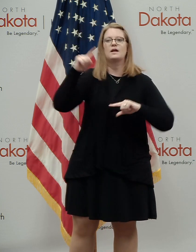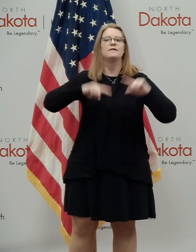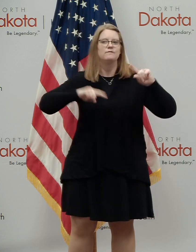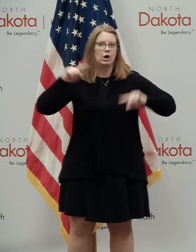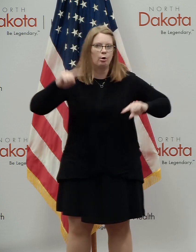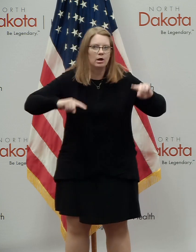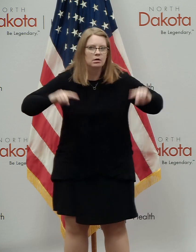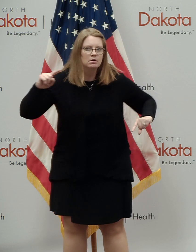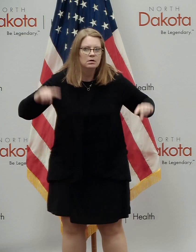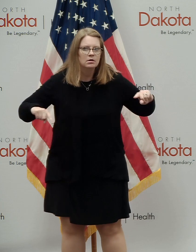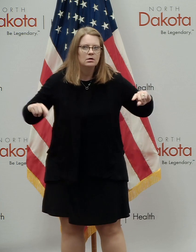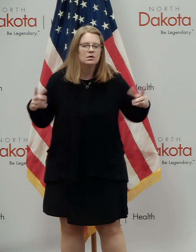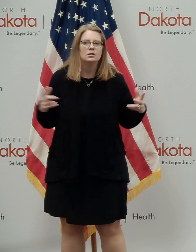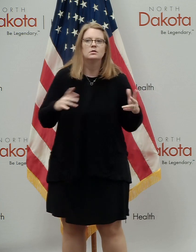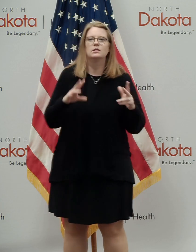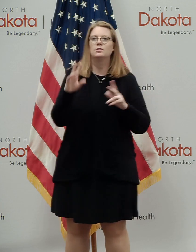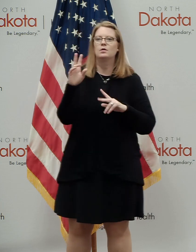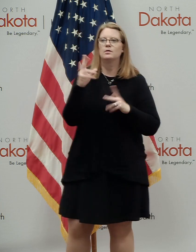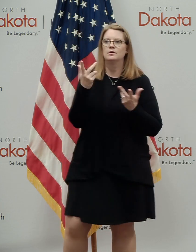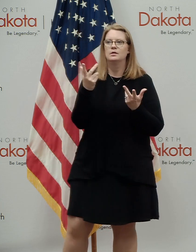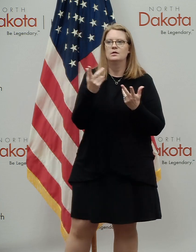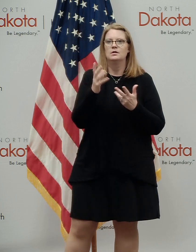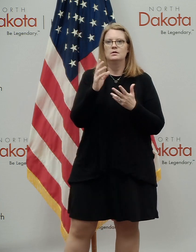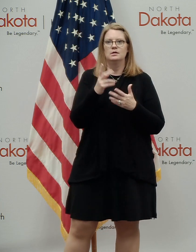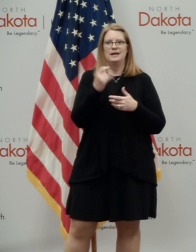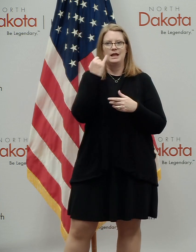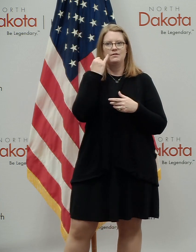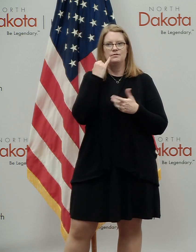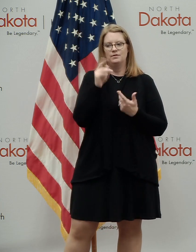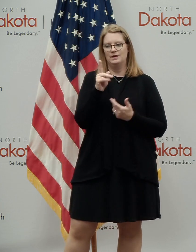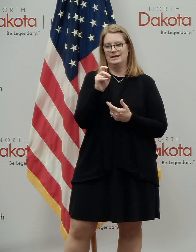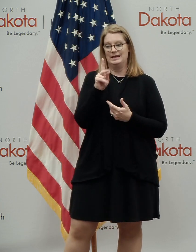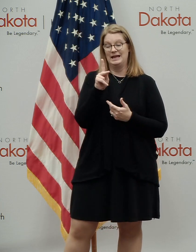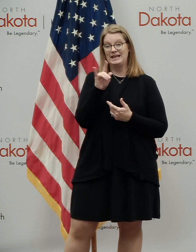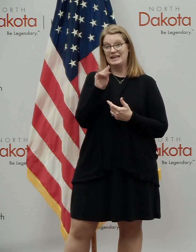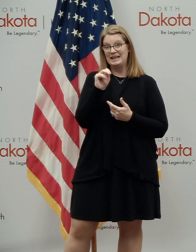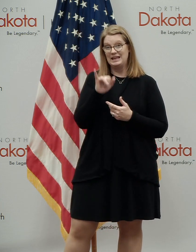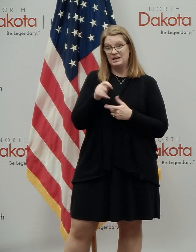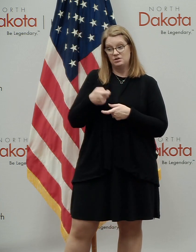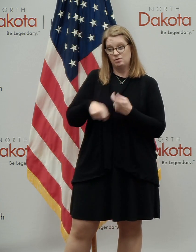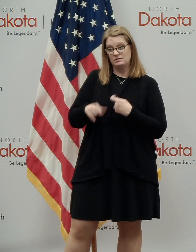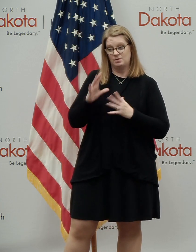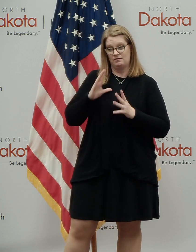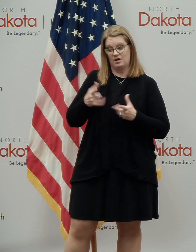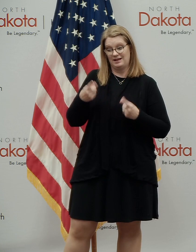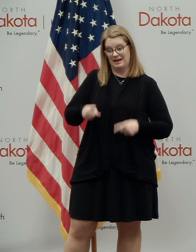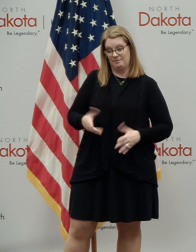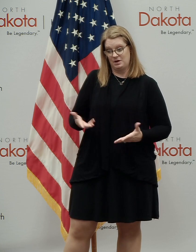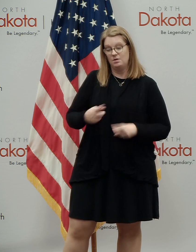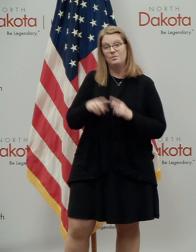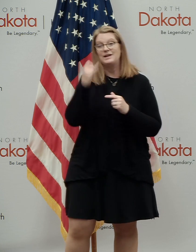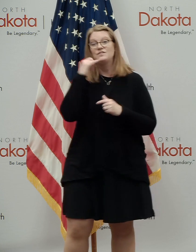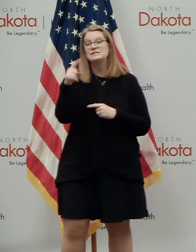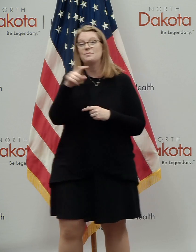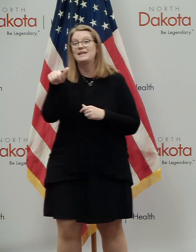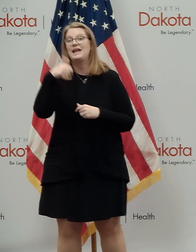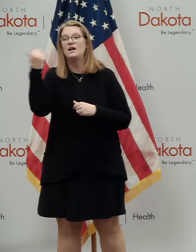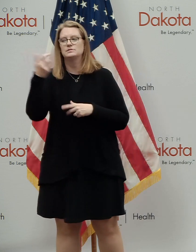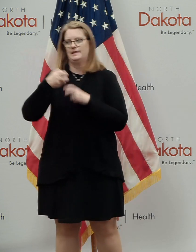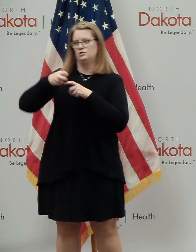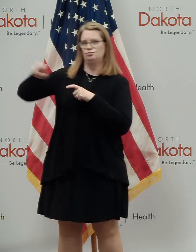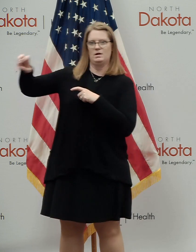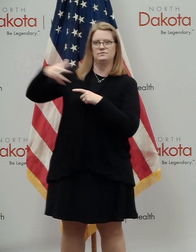that need transplant services outside of kidney leave our state today. Some of our